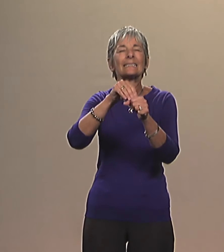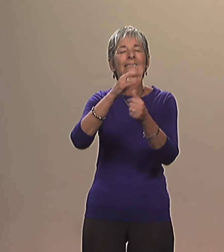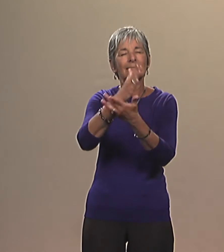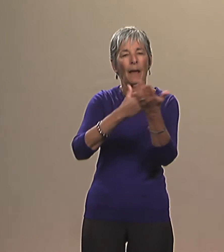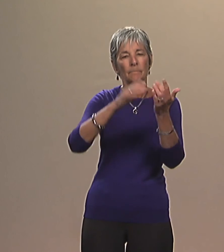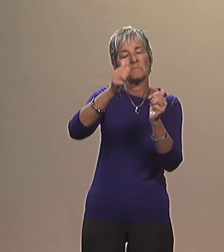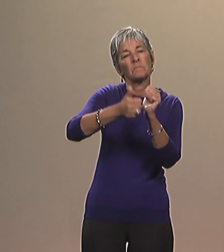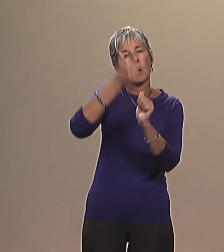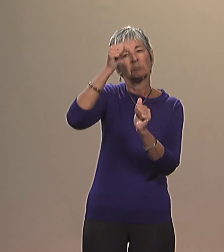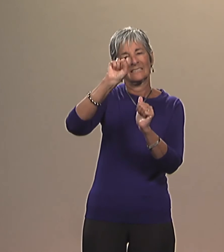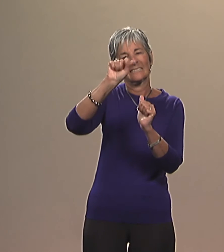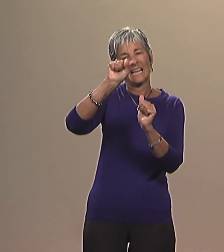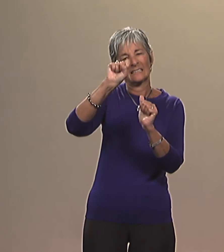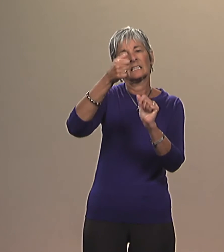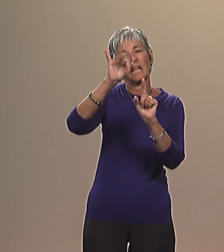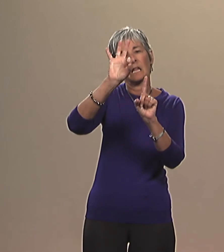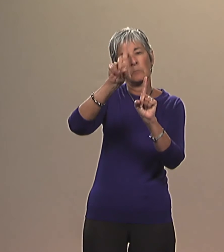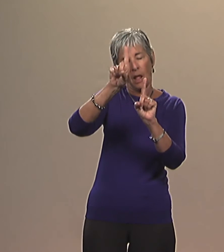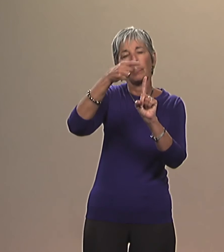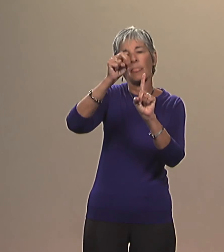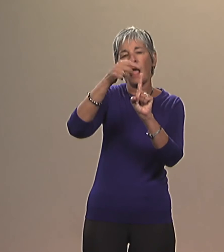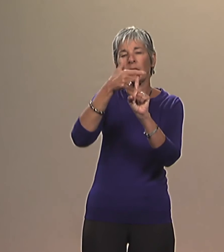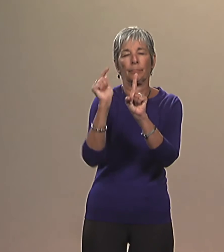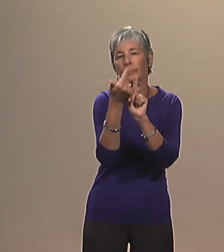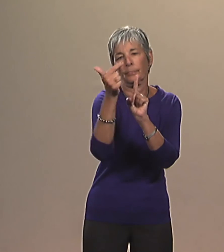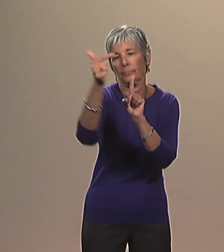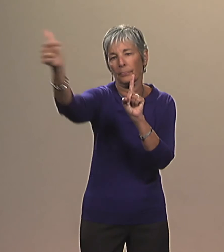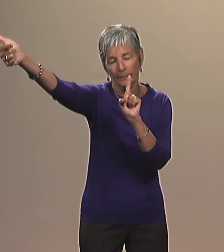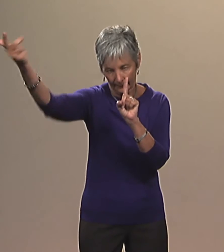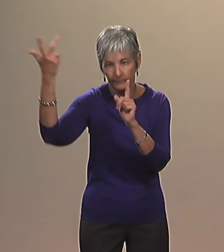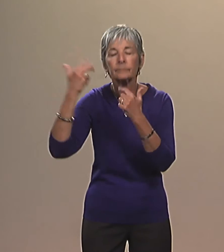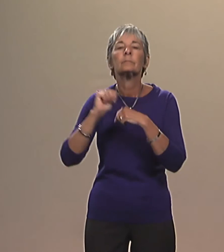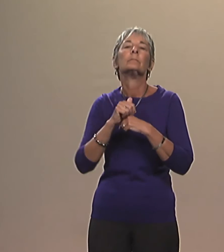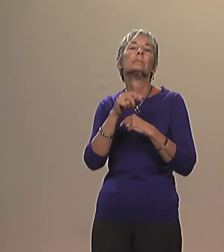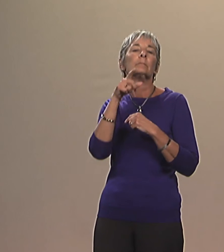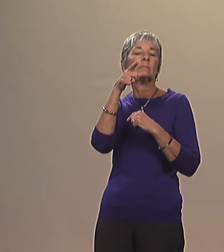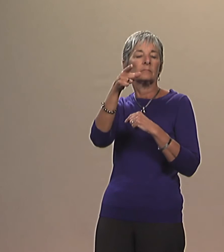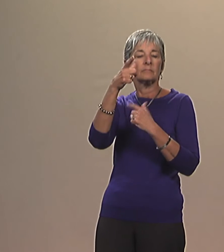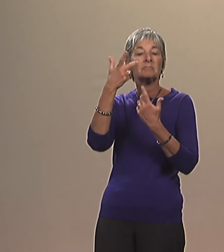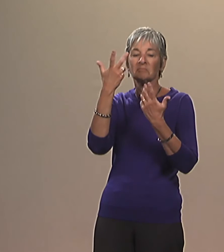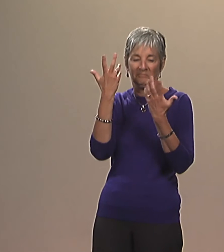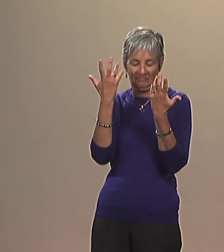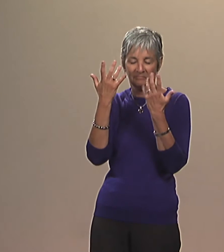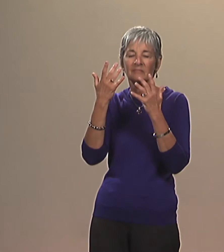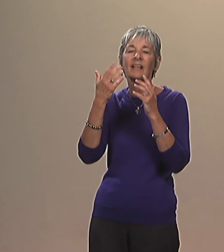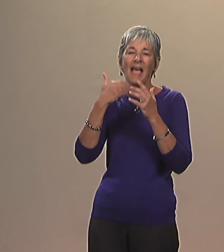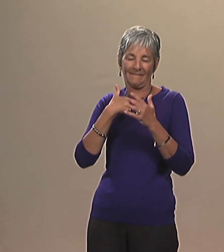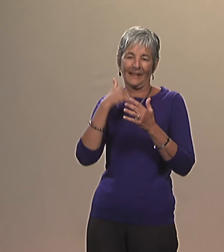So, in 1991, in most states, and then others followed, they put this law in